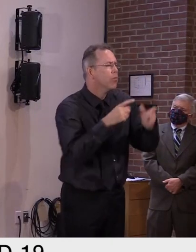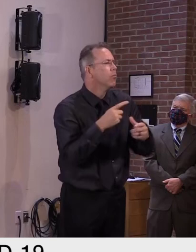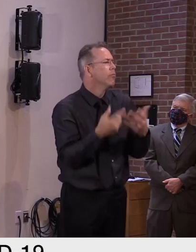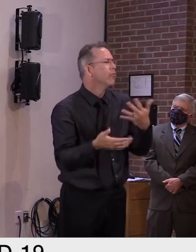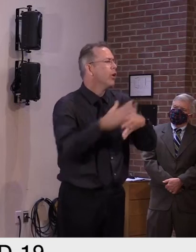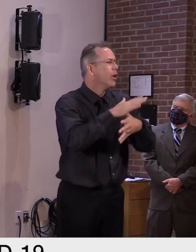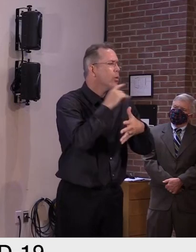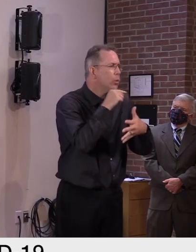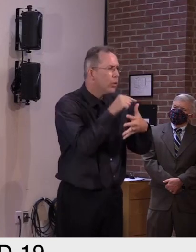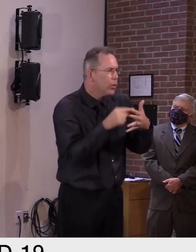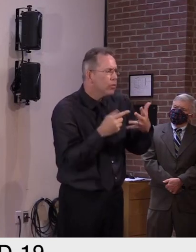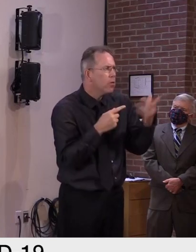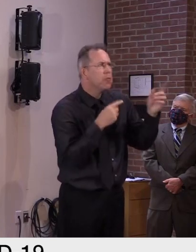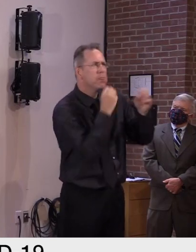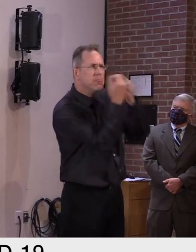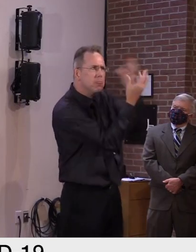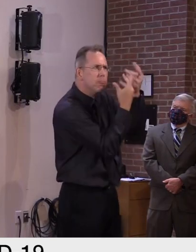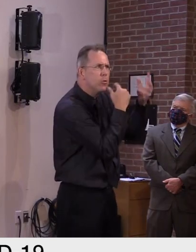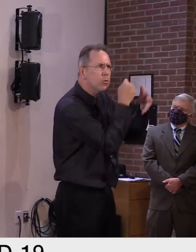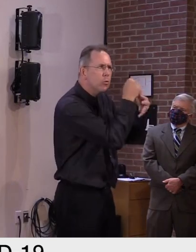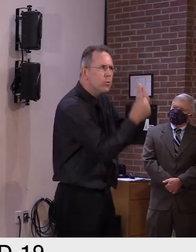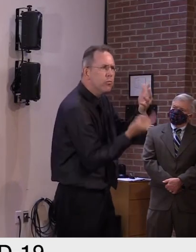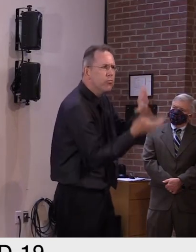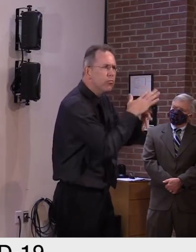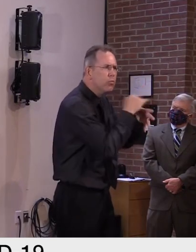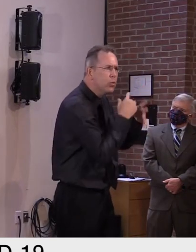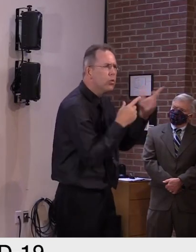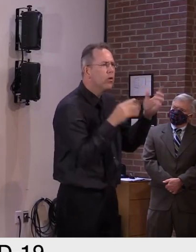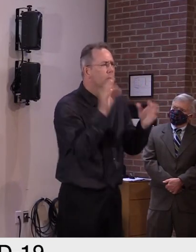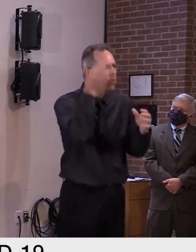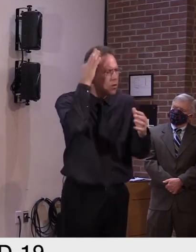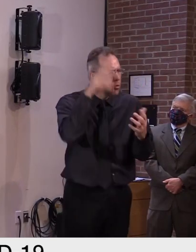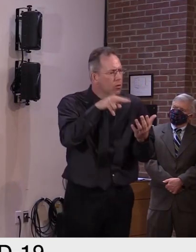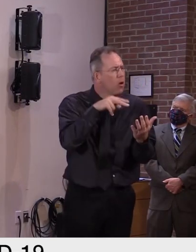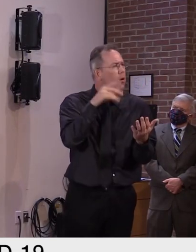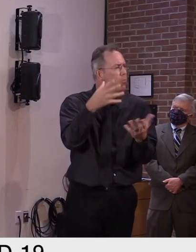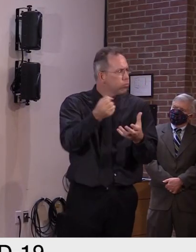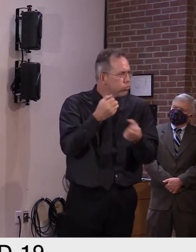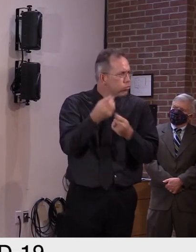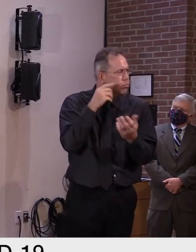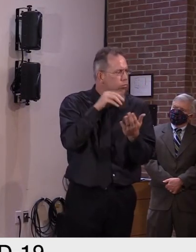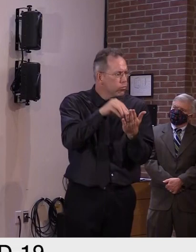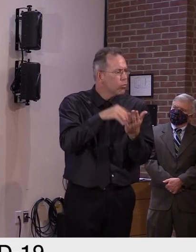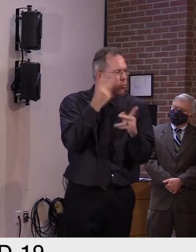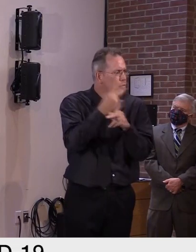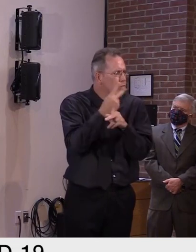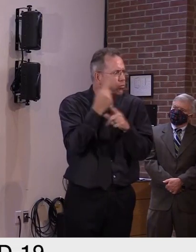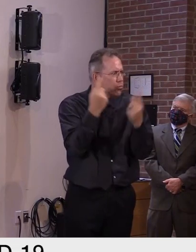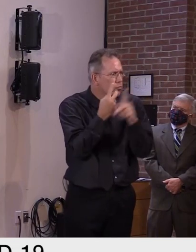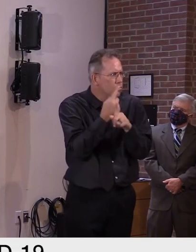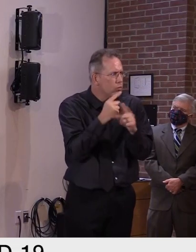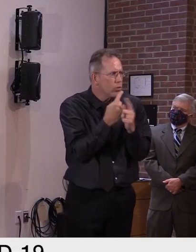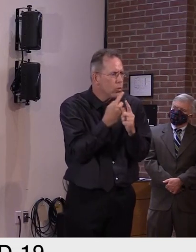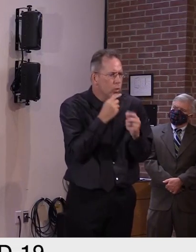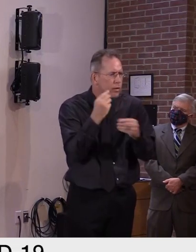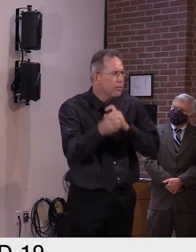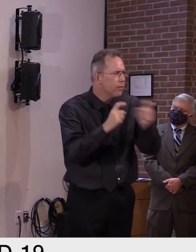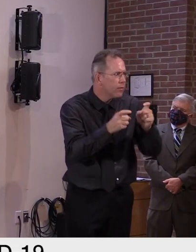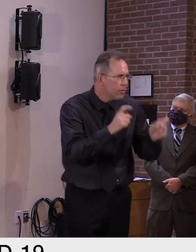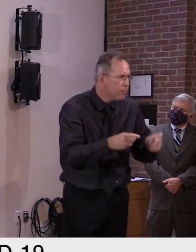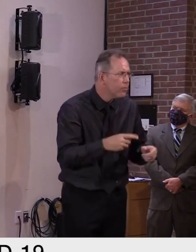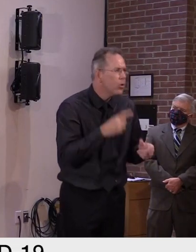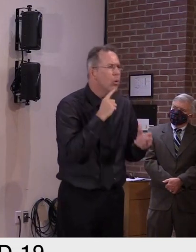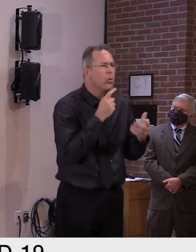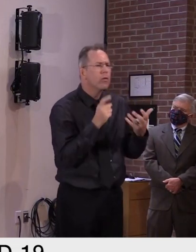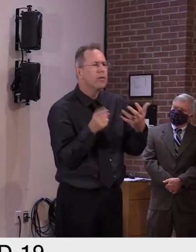go. Because there will be priority groups, and they will be the ones people